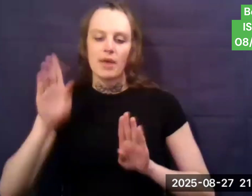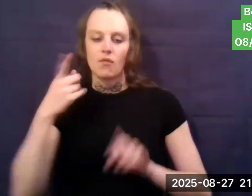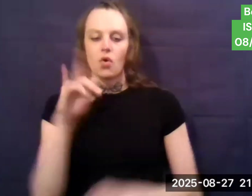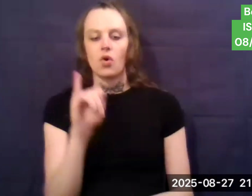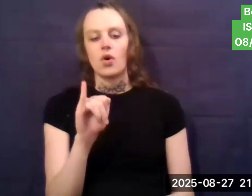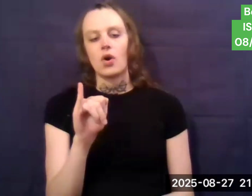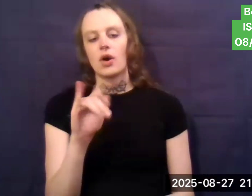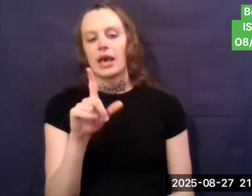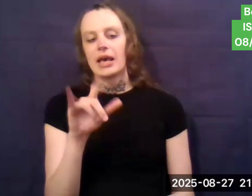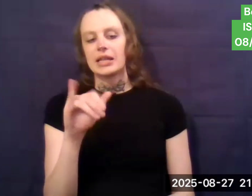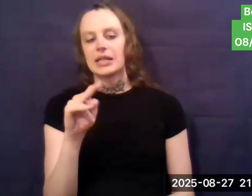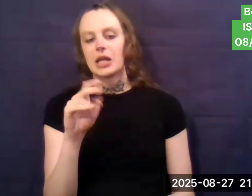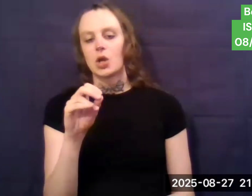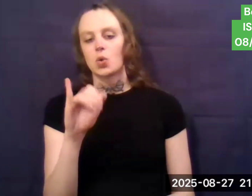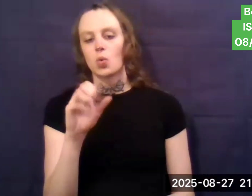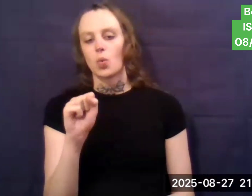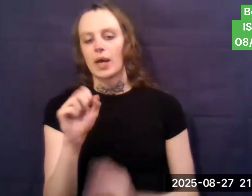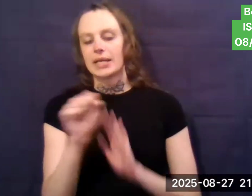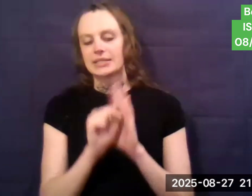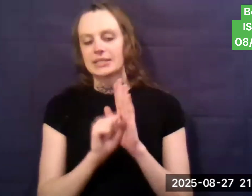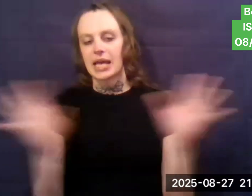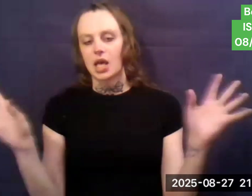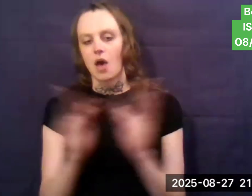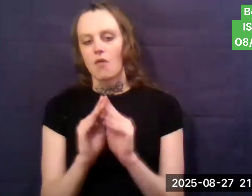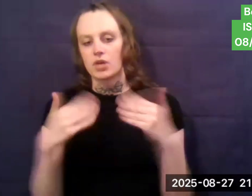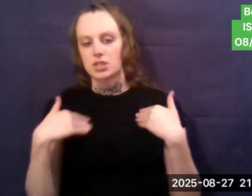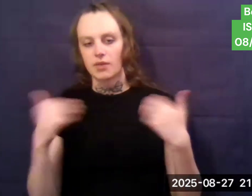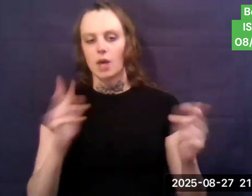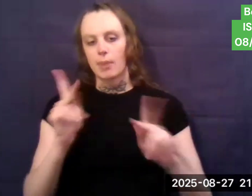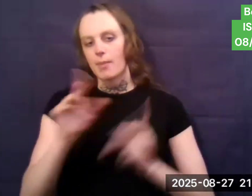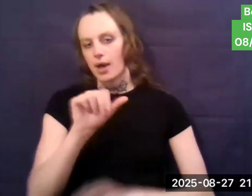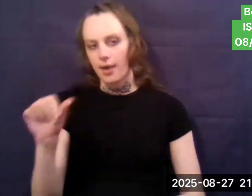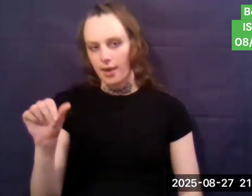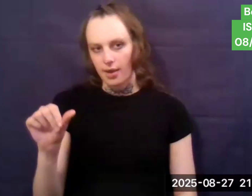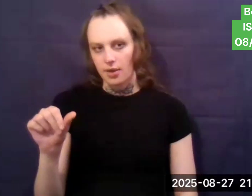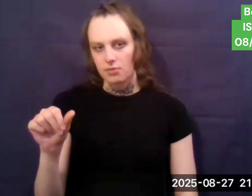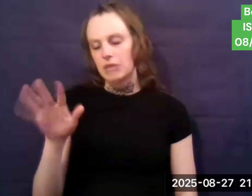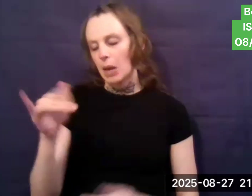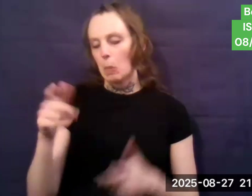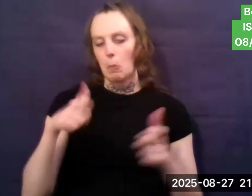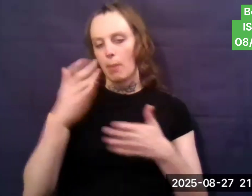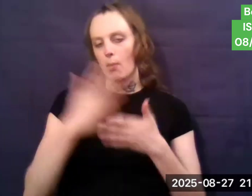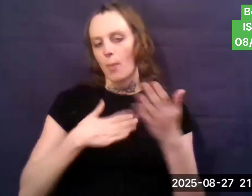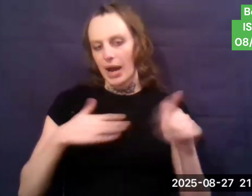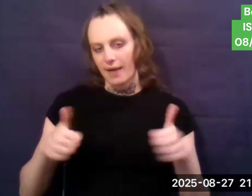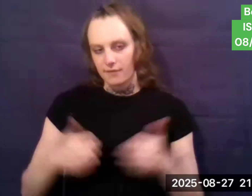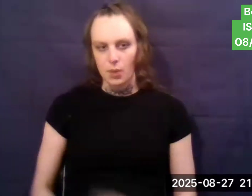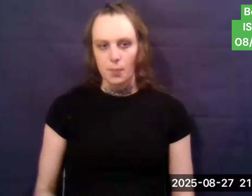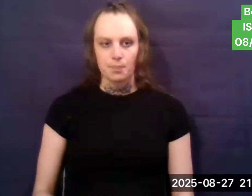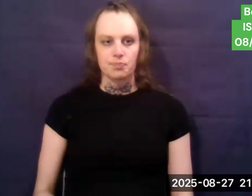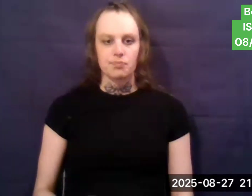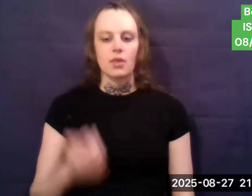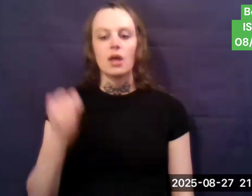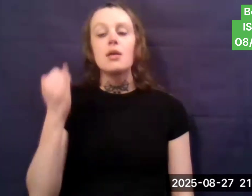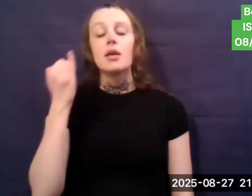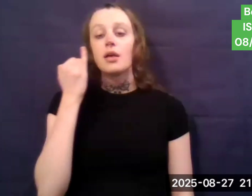Anonymous. I think that's a big part of my life today. If you ever see me at an event and my toddler's